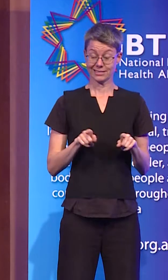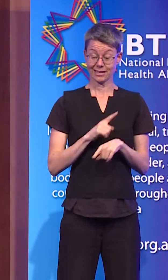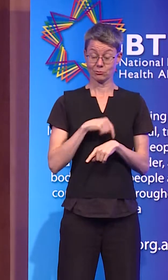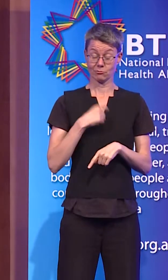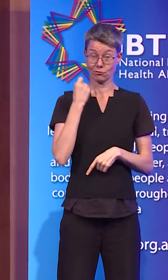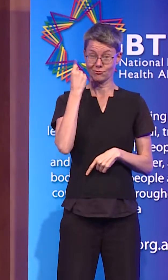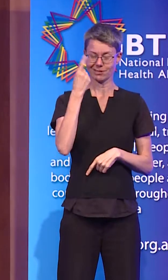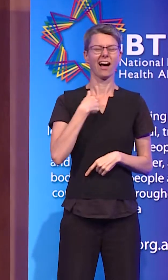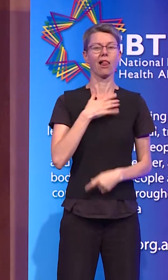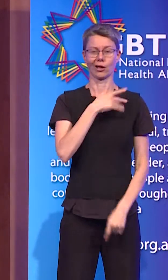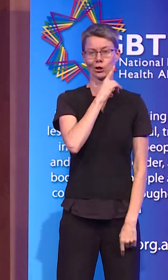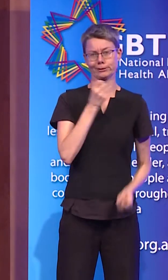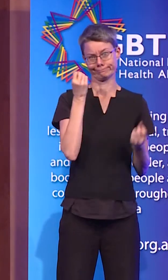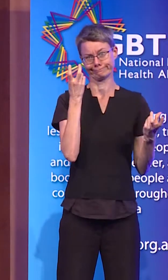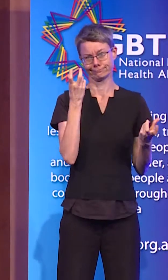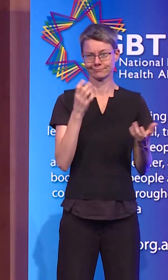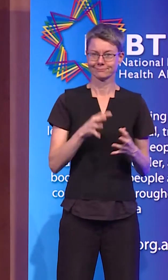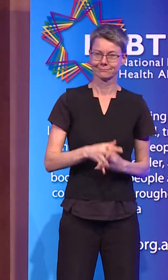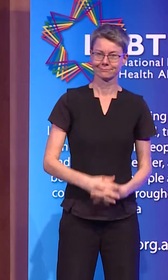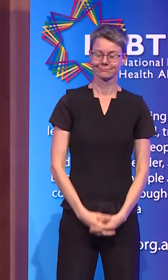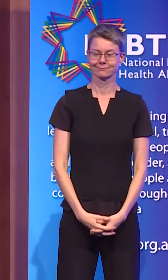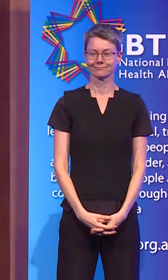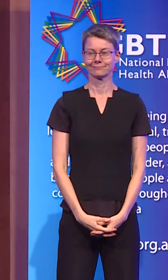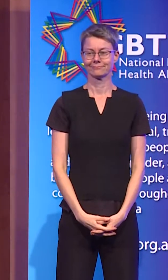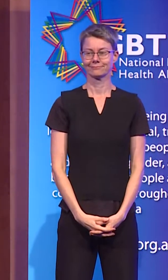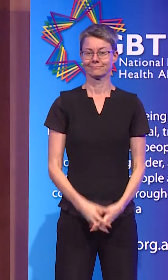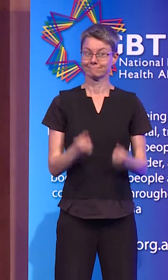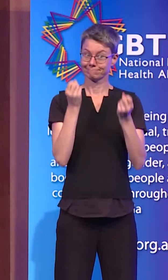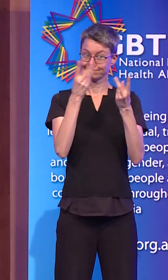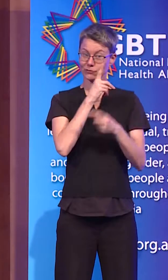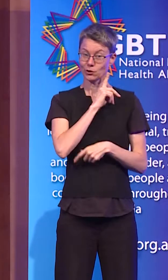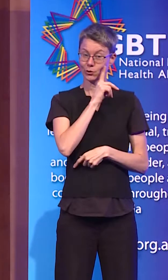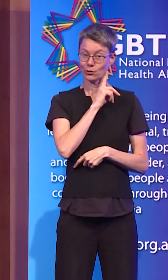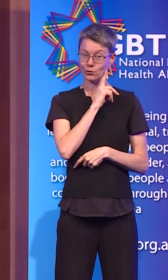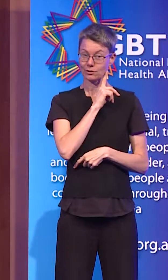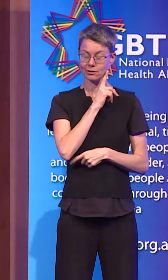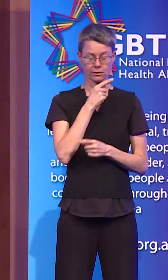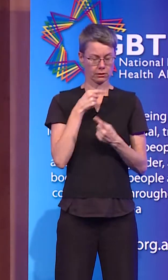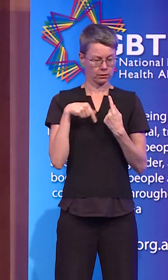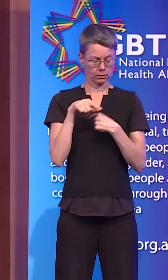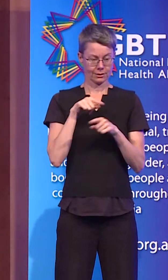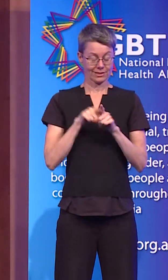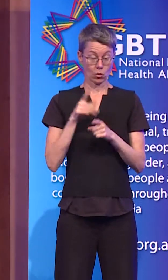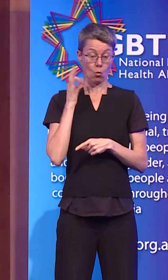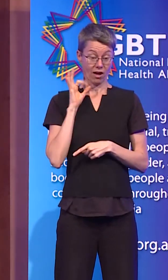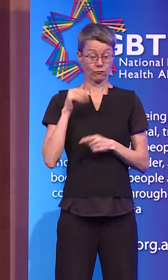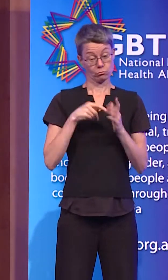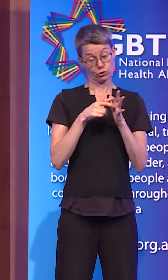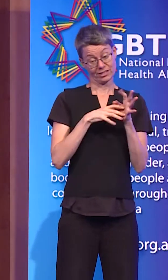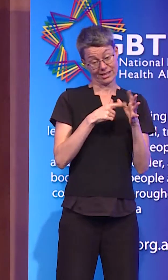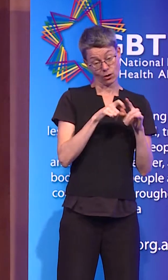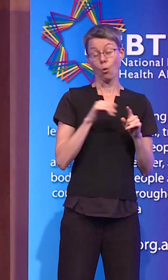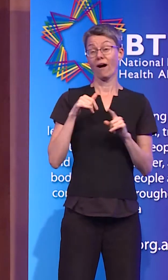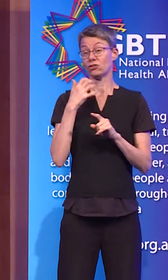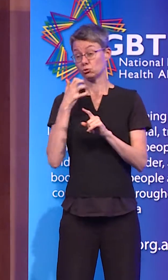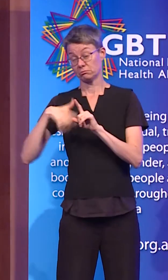I realised I liked girls. Now, liking girls was just as complicated as being white coming from Trinidad or having a